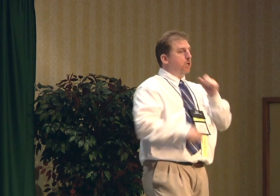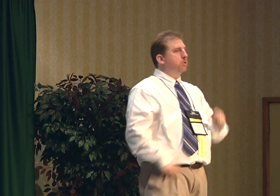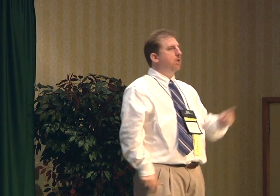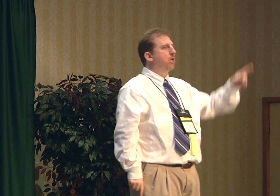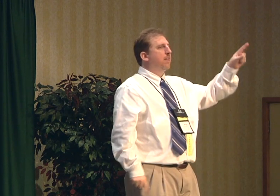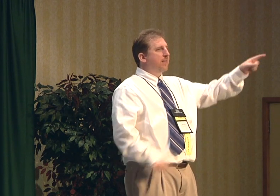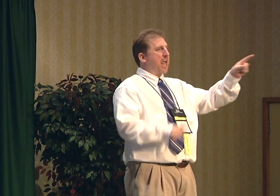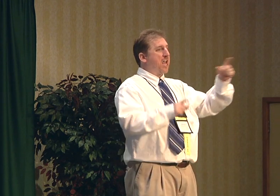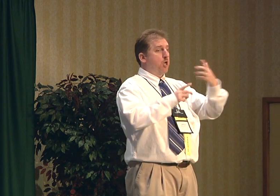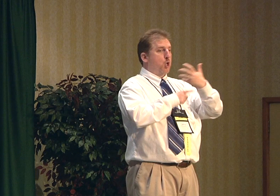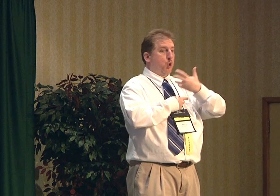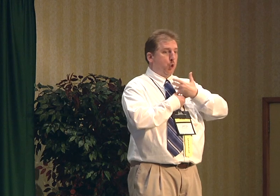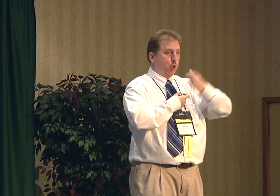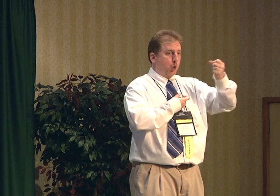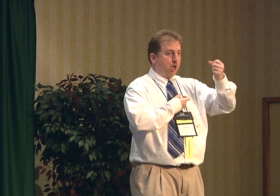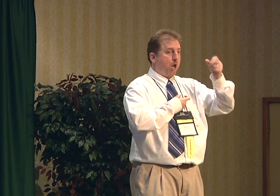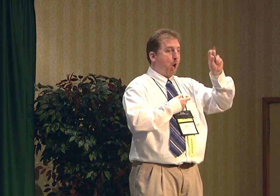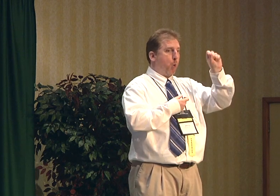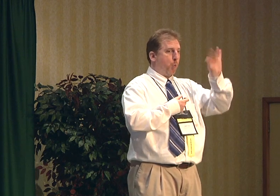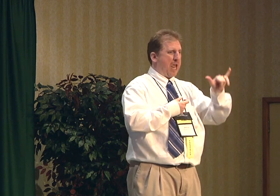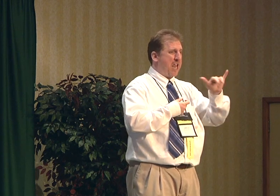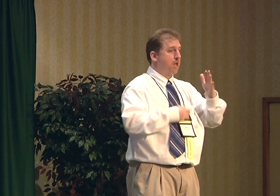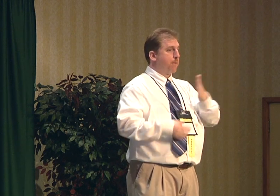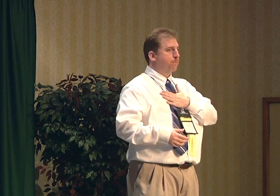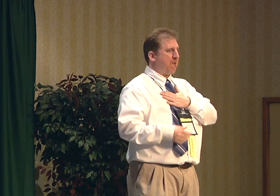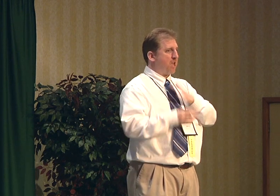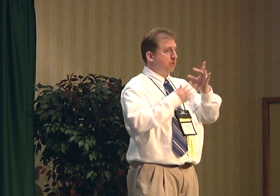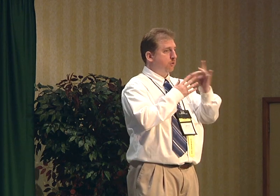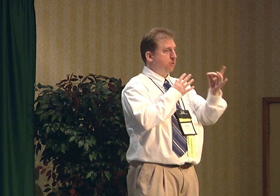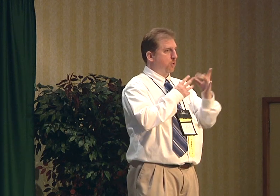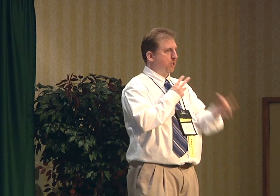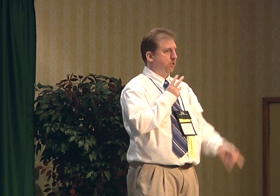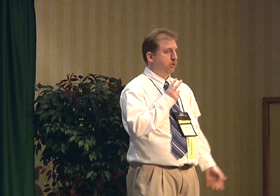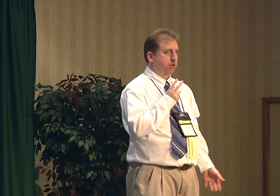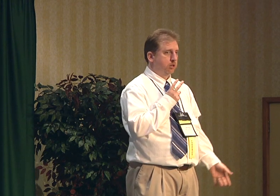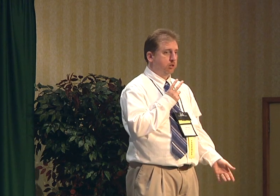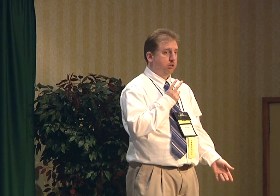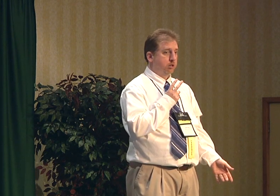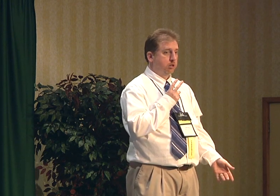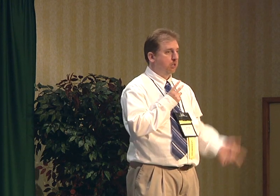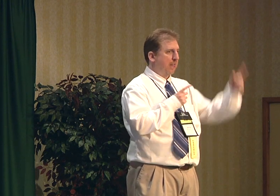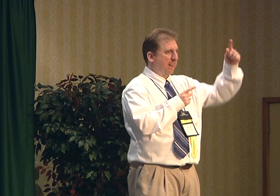person, their work was, they took away my choice.